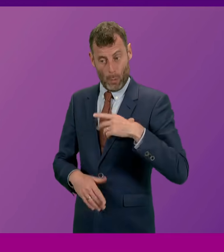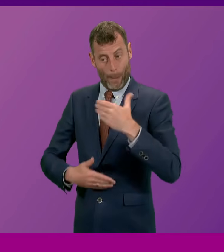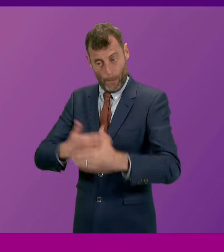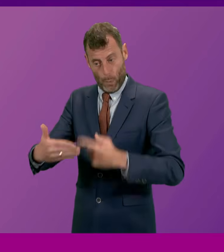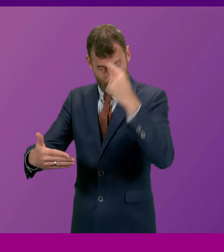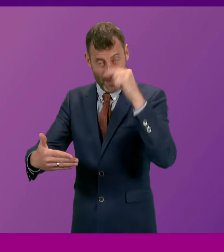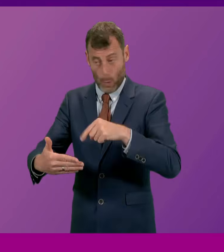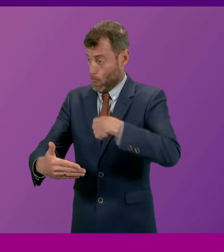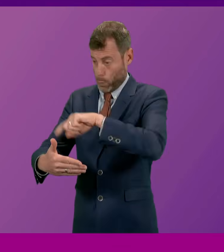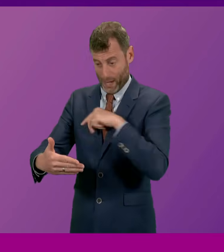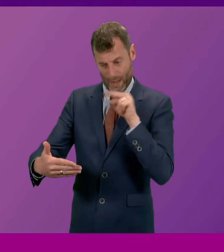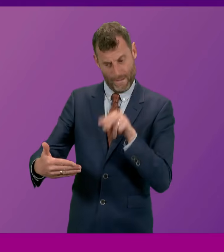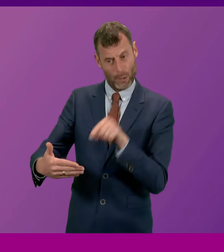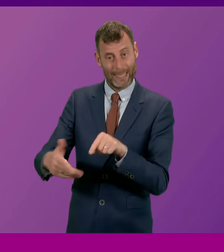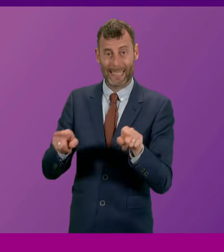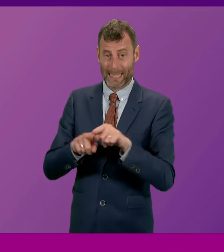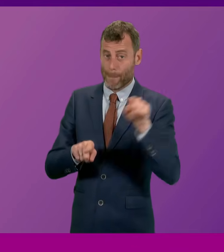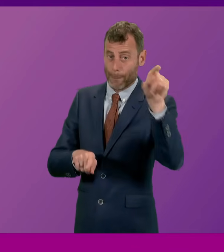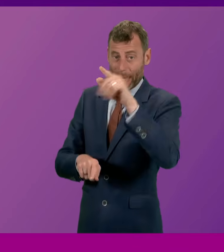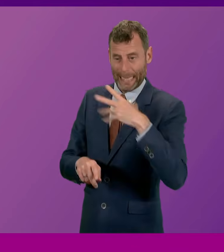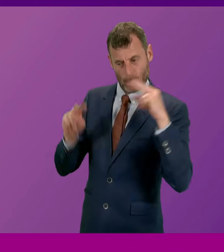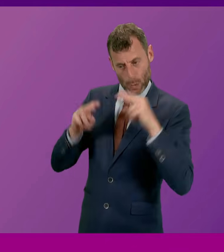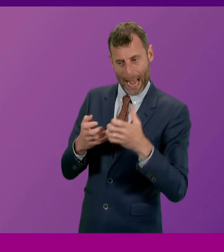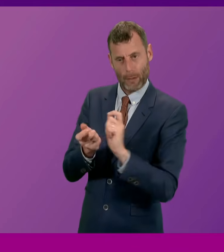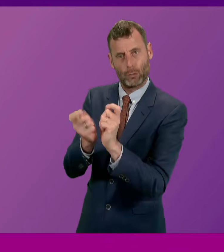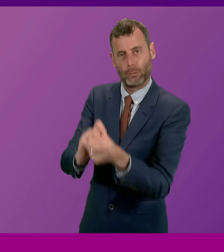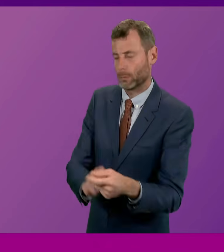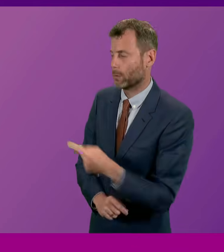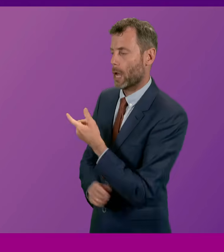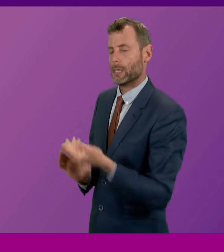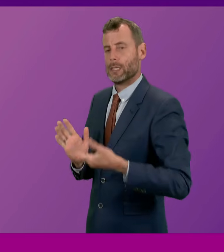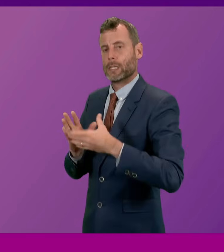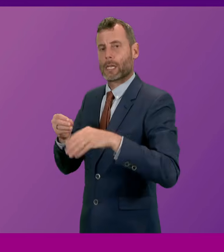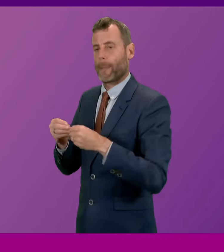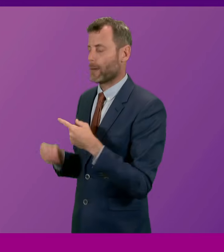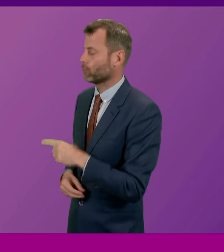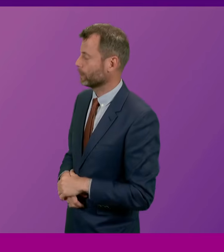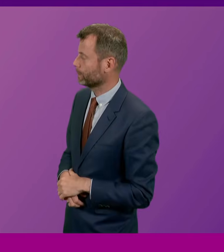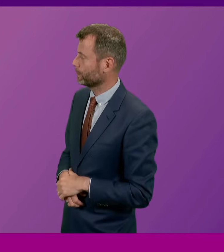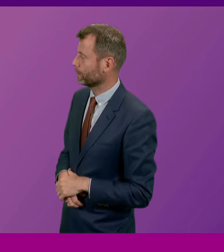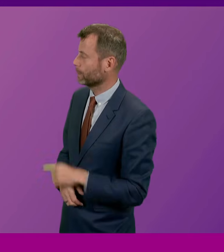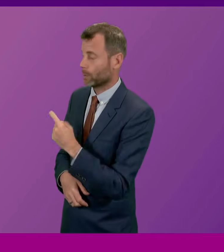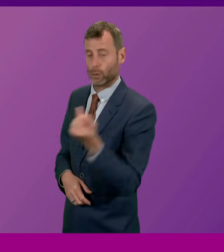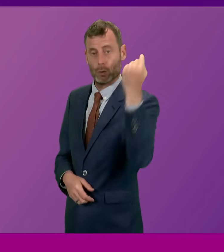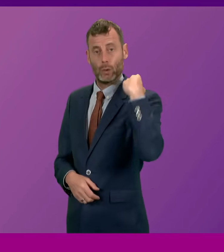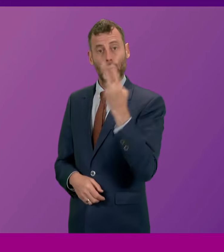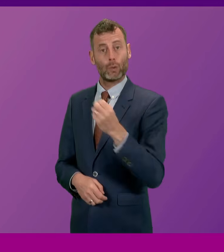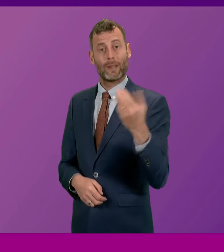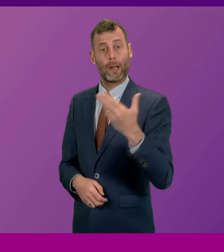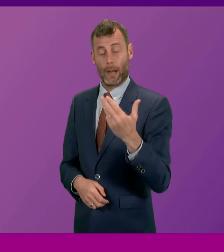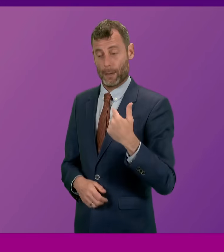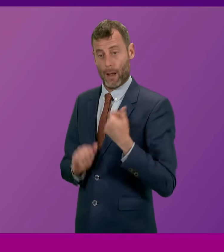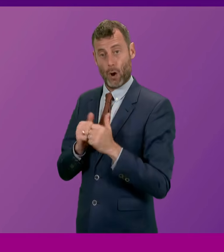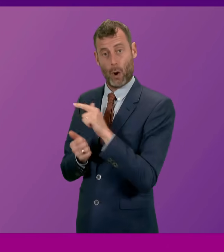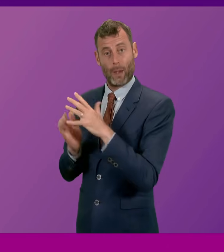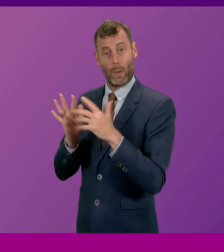on, and it's what public bodies should be focused on too. Brief supplementary, Liam MacArthur. Thank you. In 2019, my colleague Willie Rennie warned